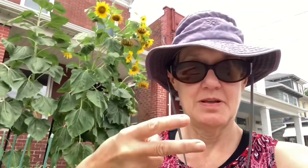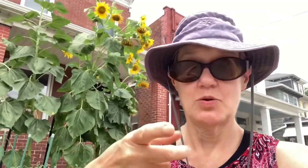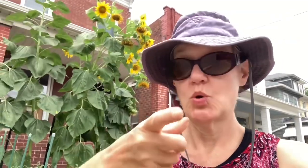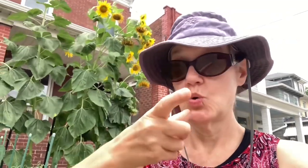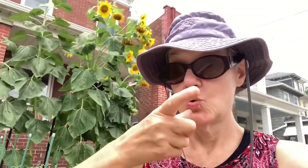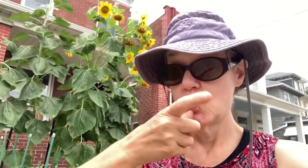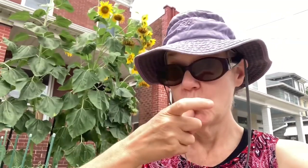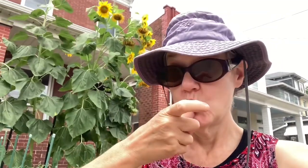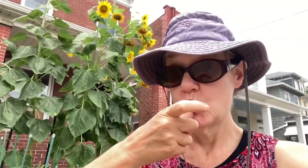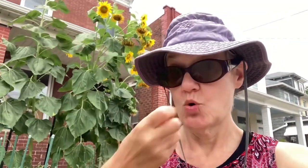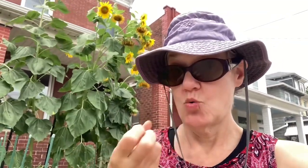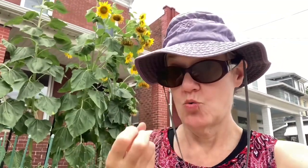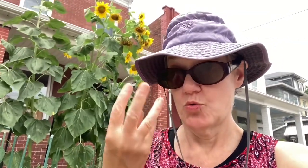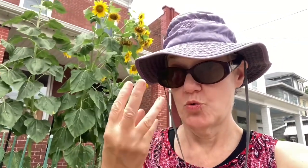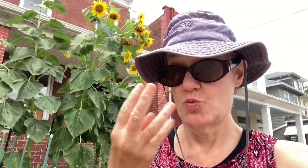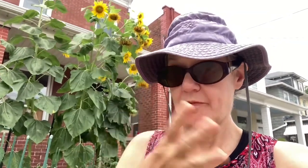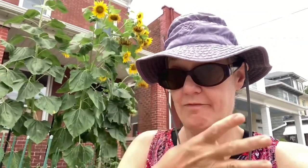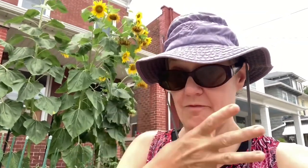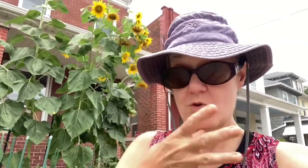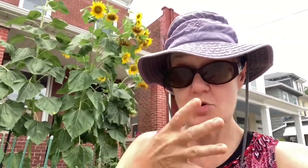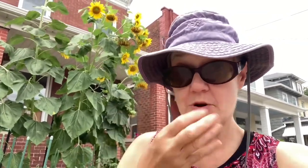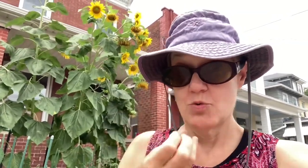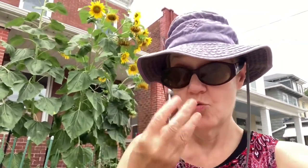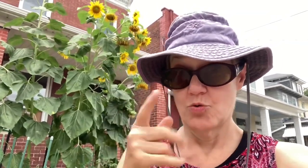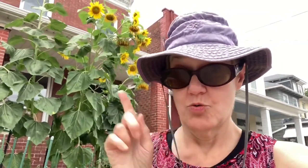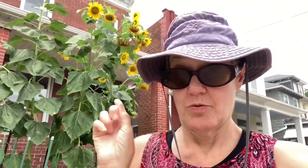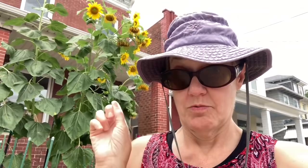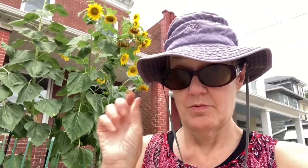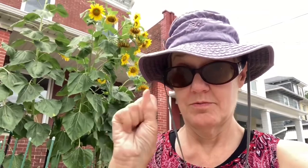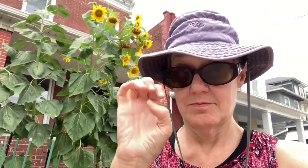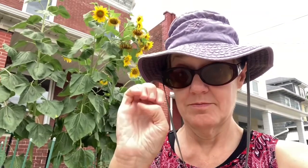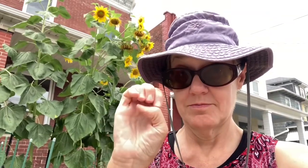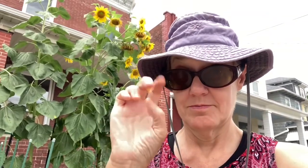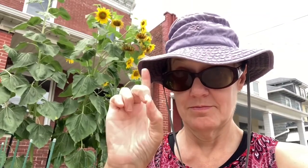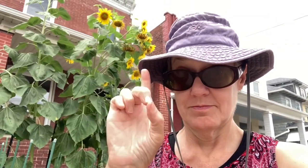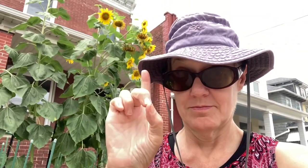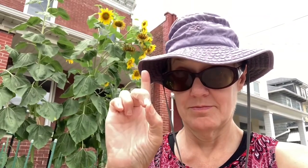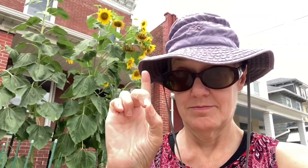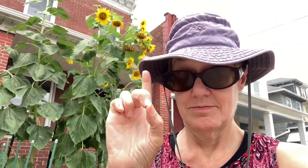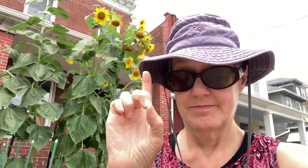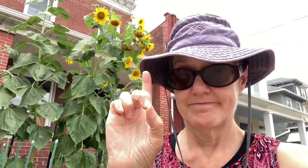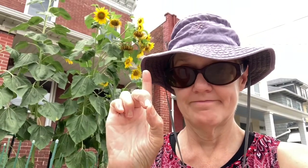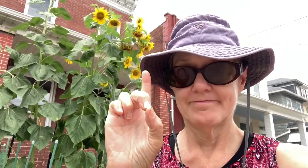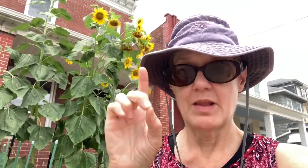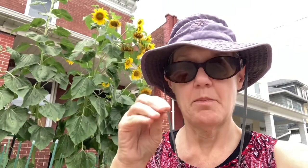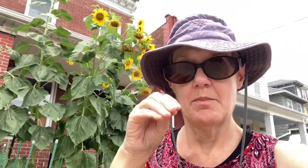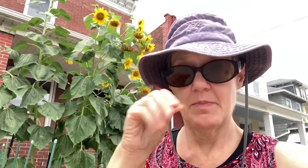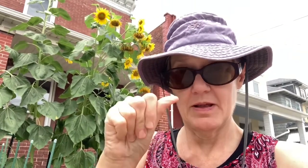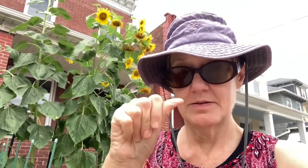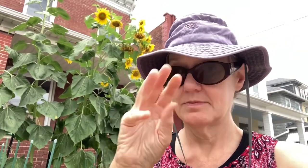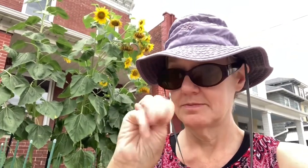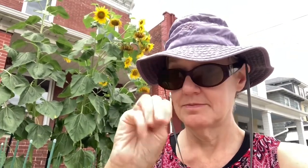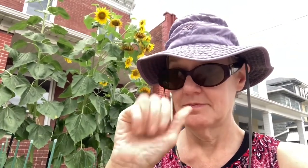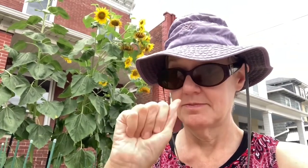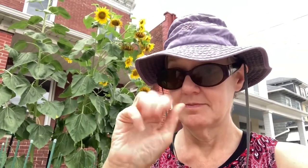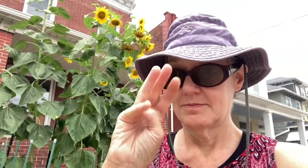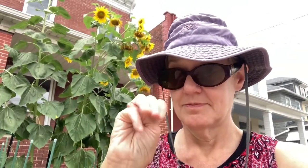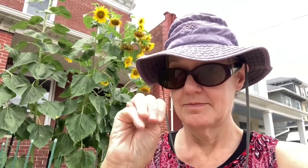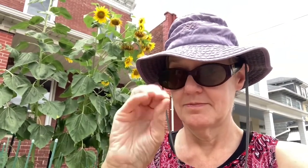That means whatever farm grew these grew them too close to a different variety